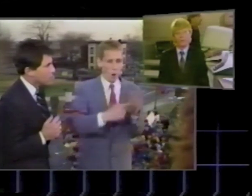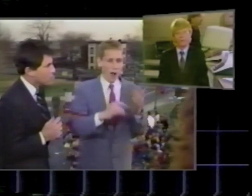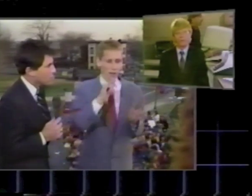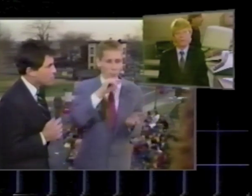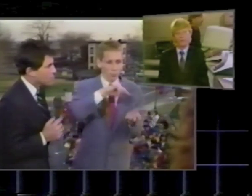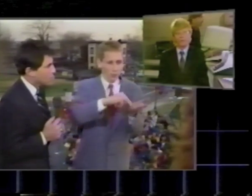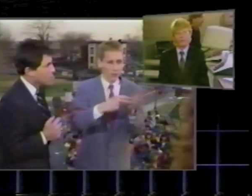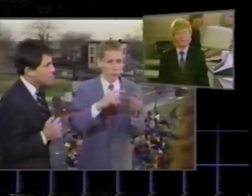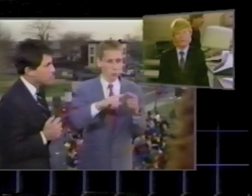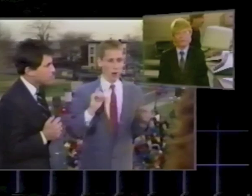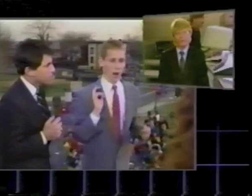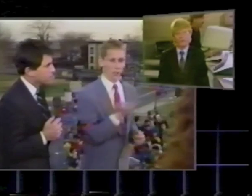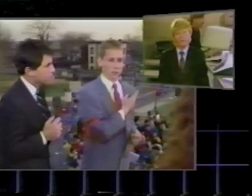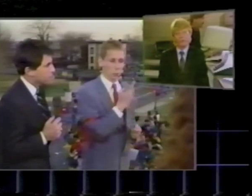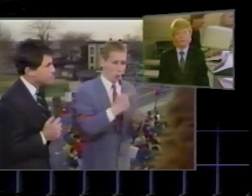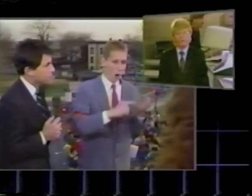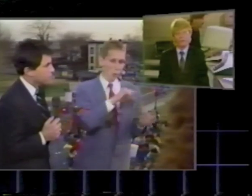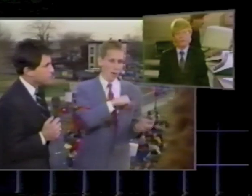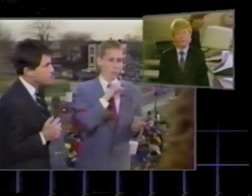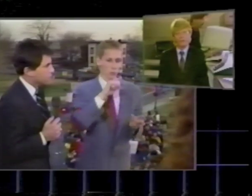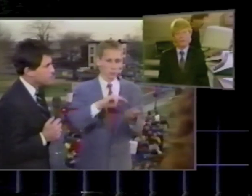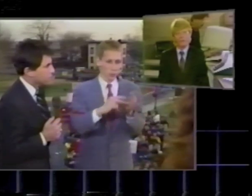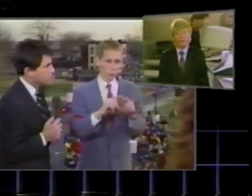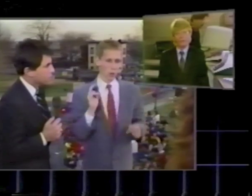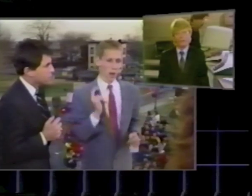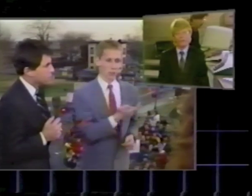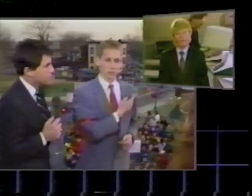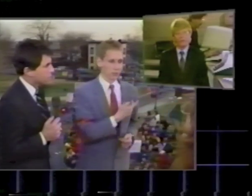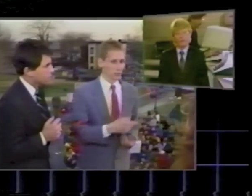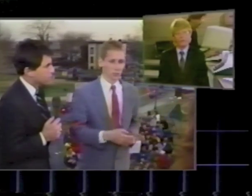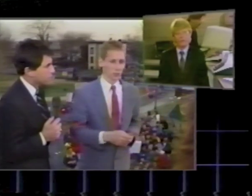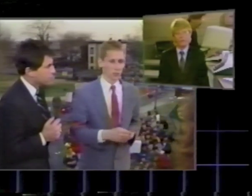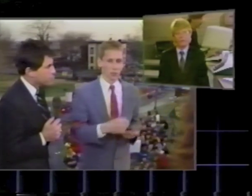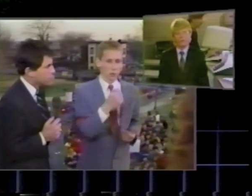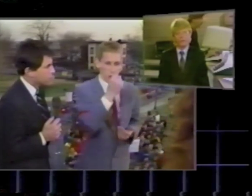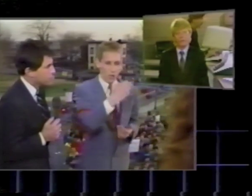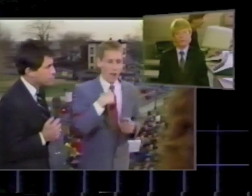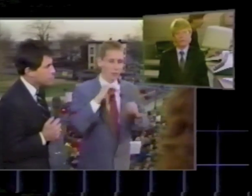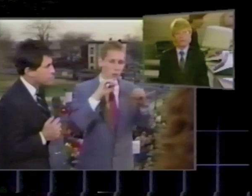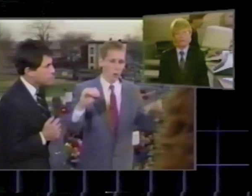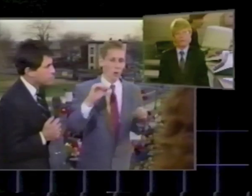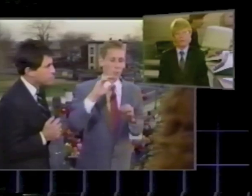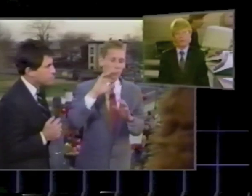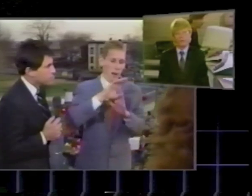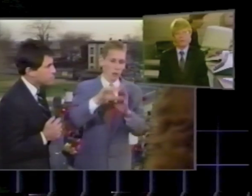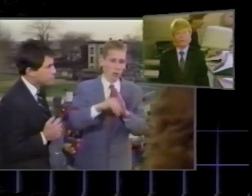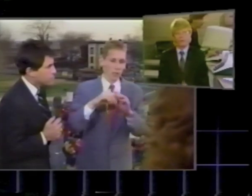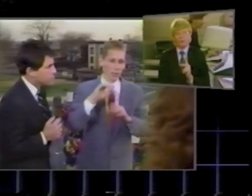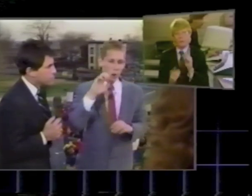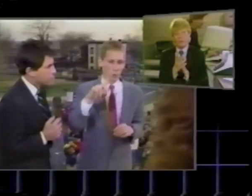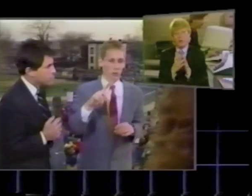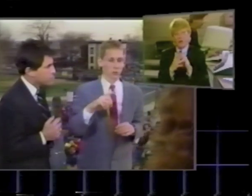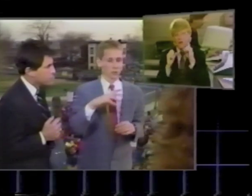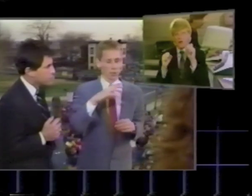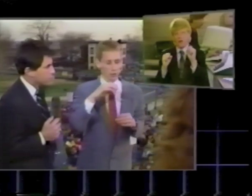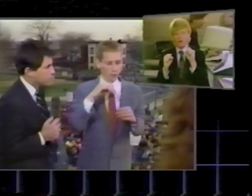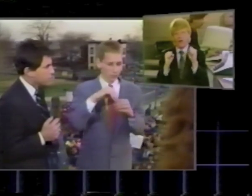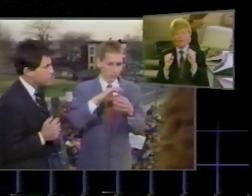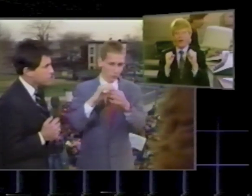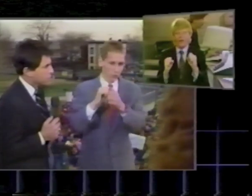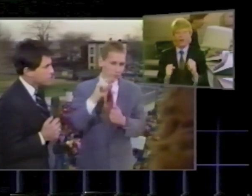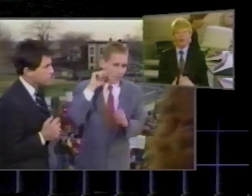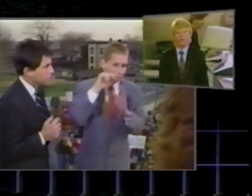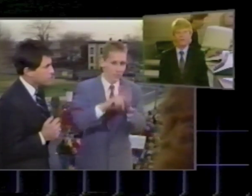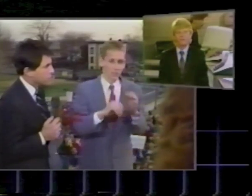not. She doesn't know what it means to us, what qualifications we are asking for.